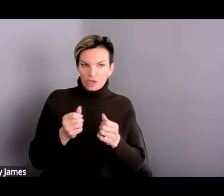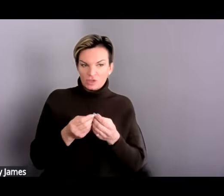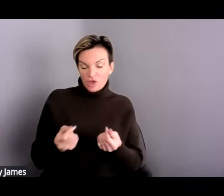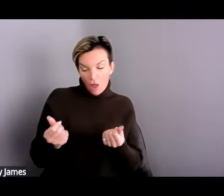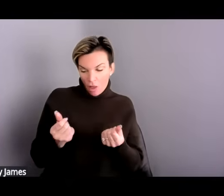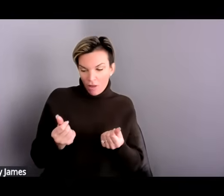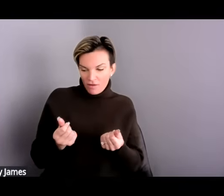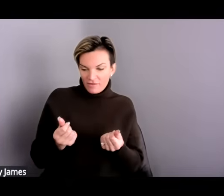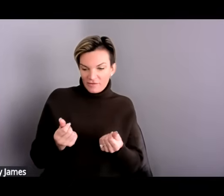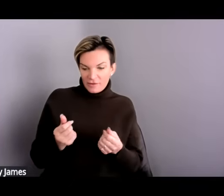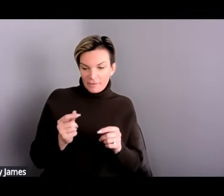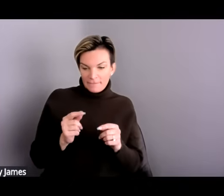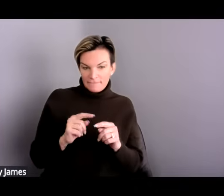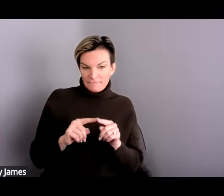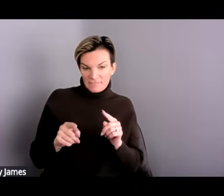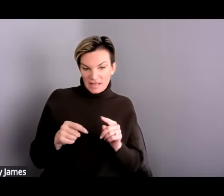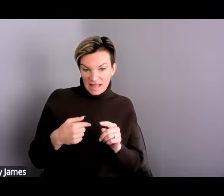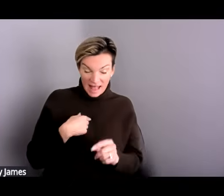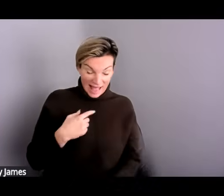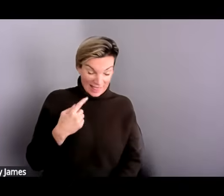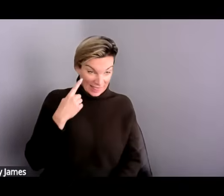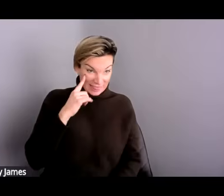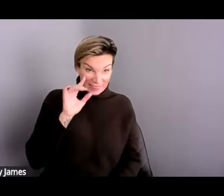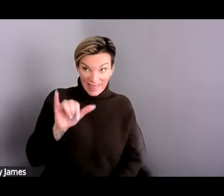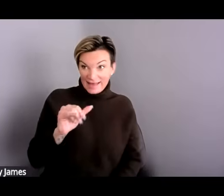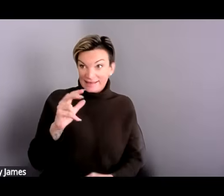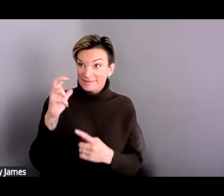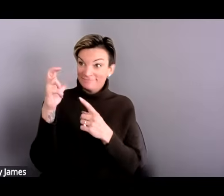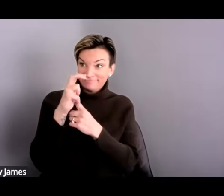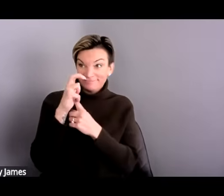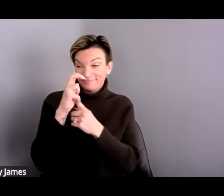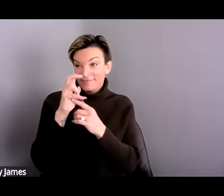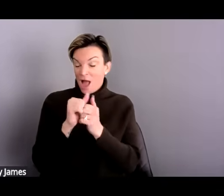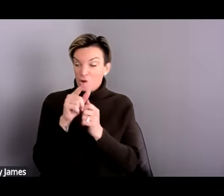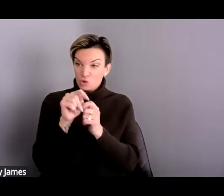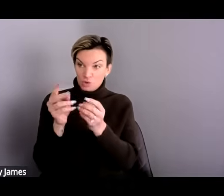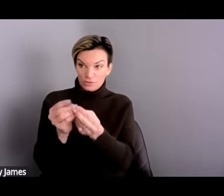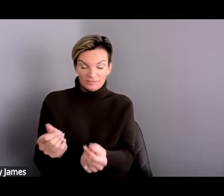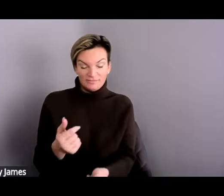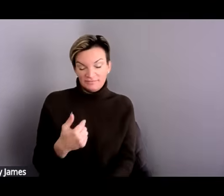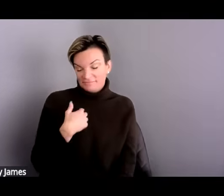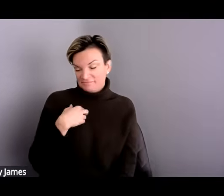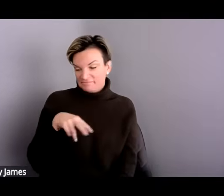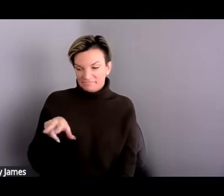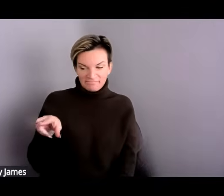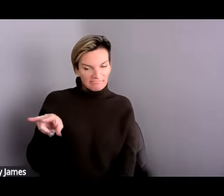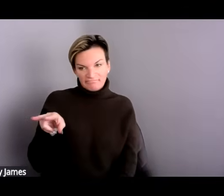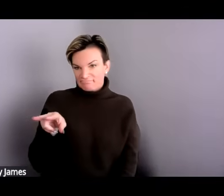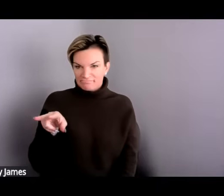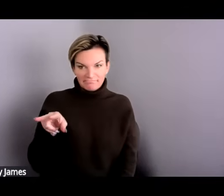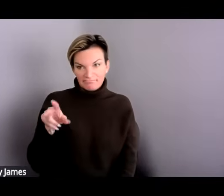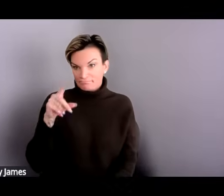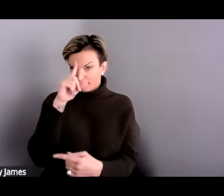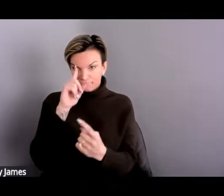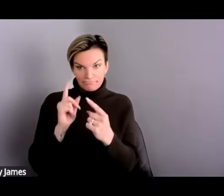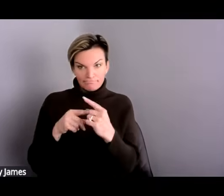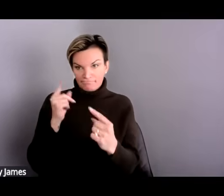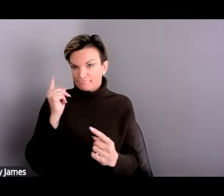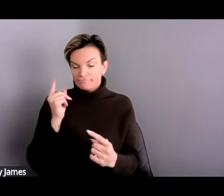necessarily agree that that is the best path forward for solving it. And again,